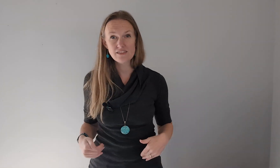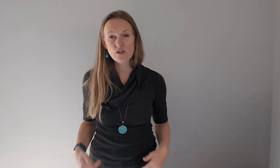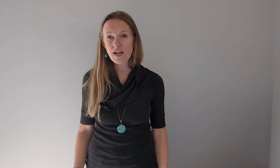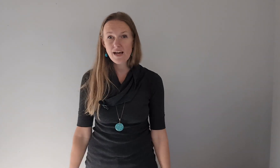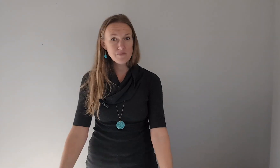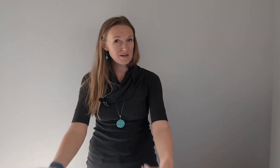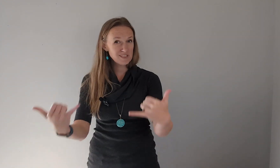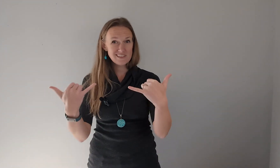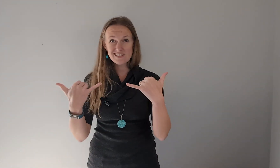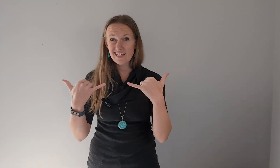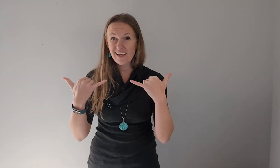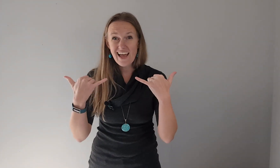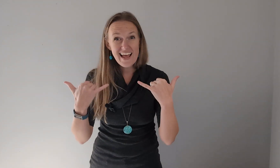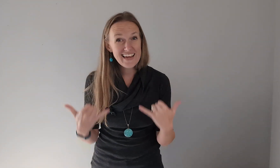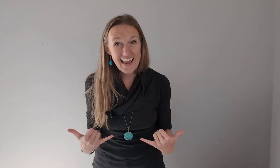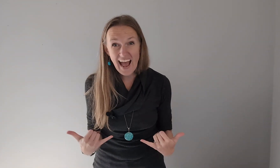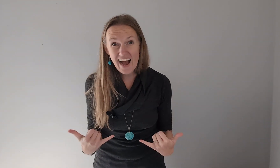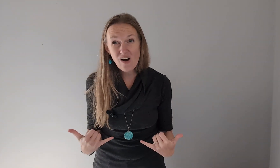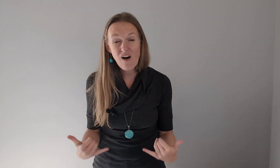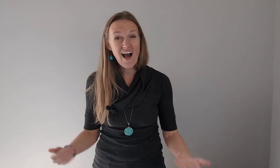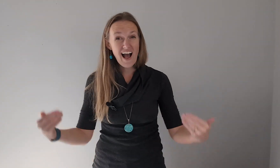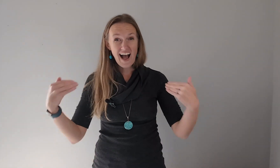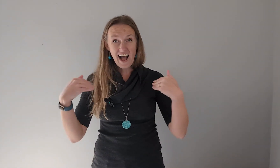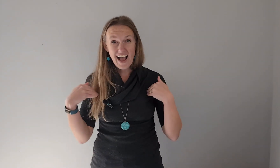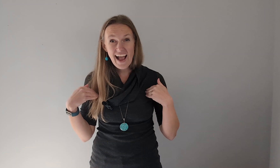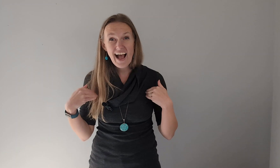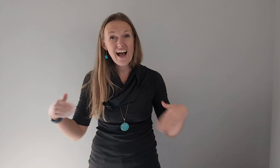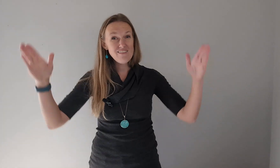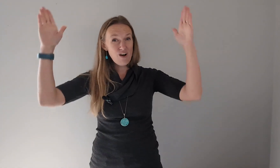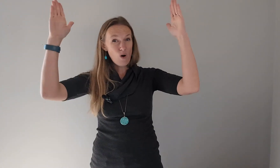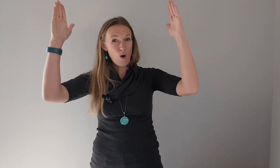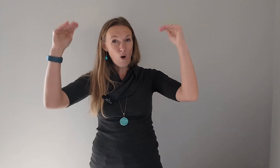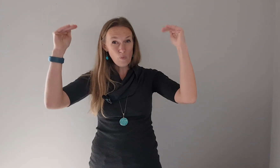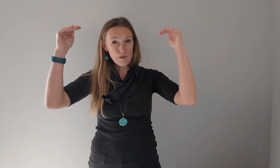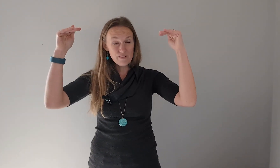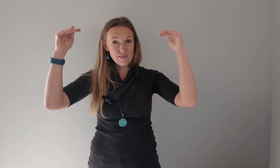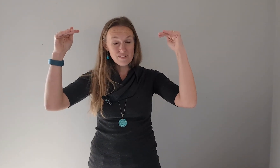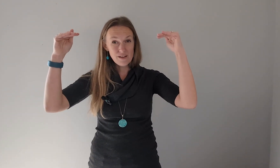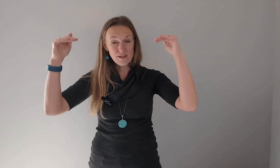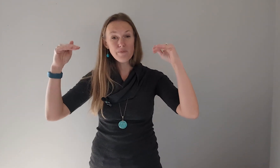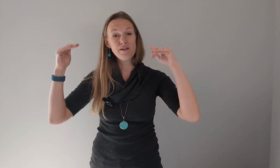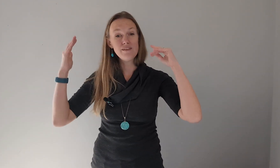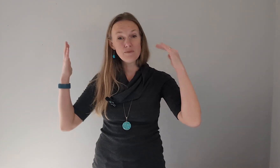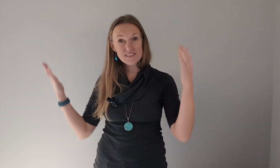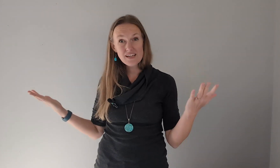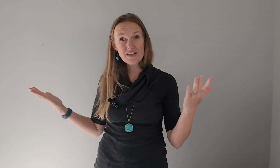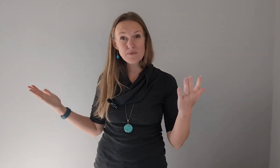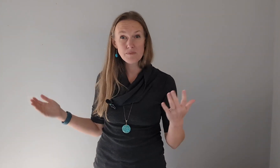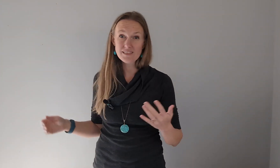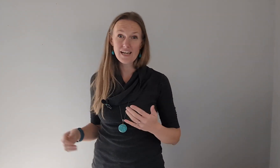of vocab, that I'm just going to say, now I have hope. Okay, but you might see other people